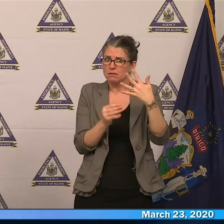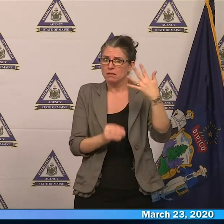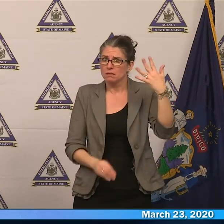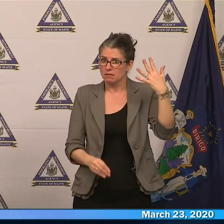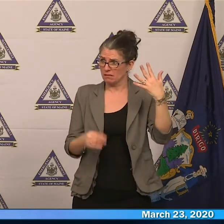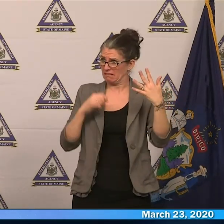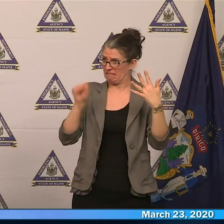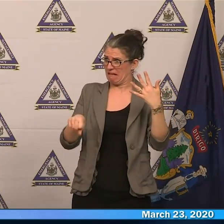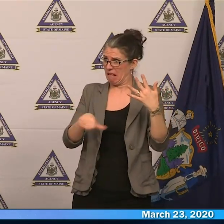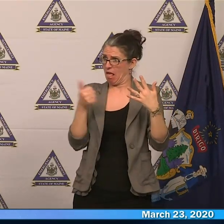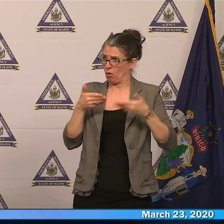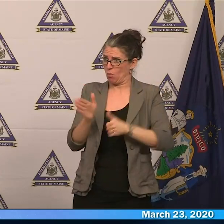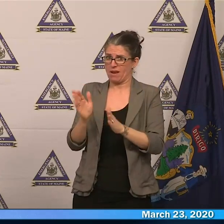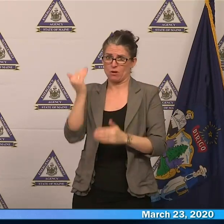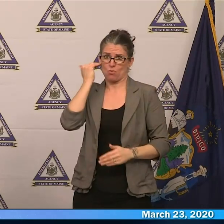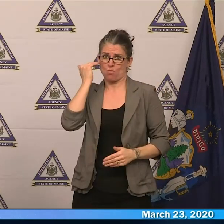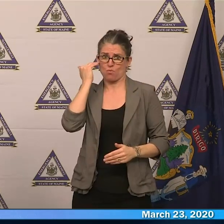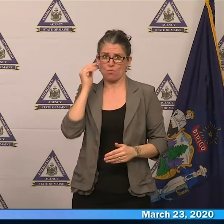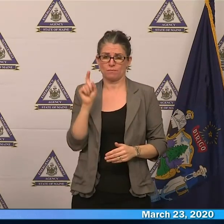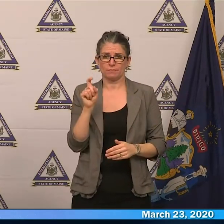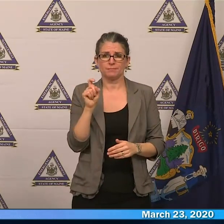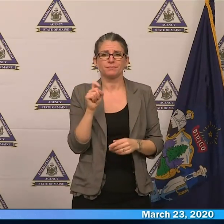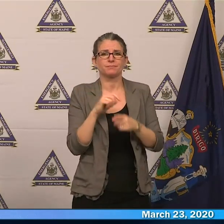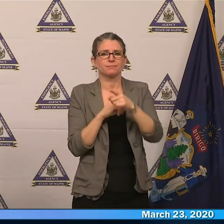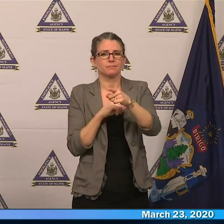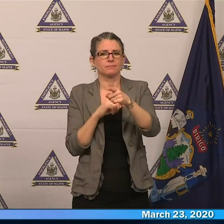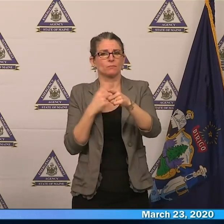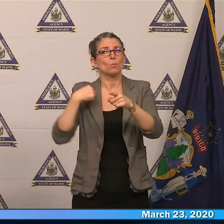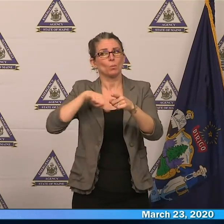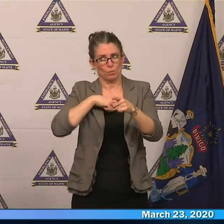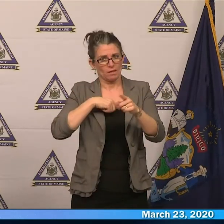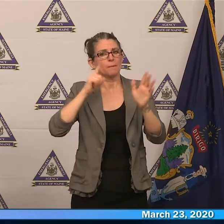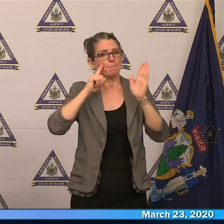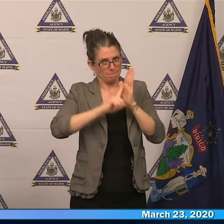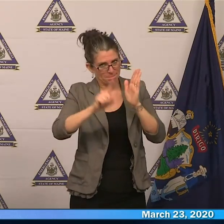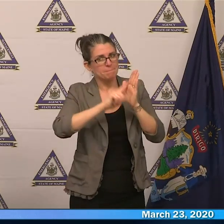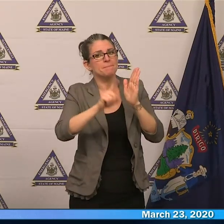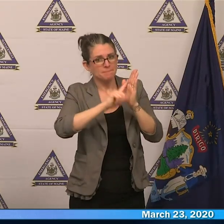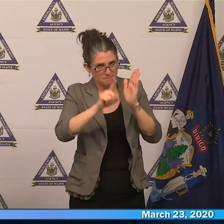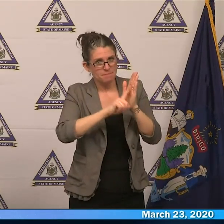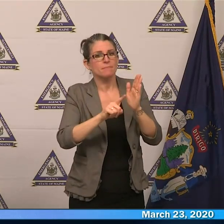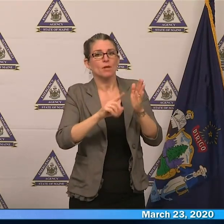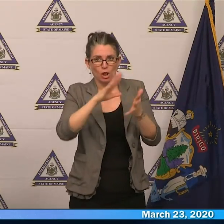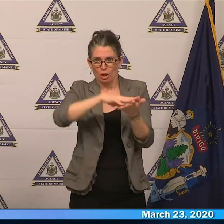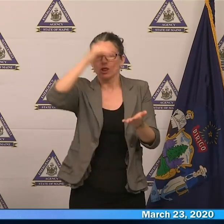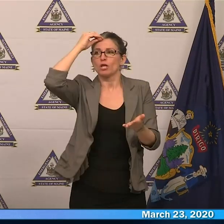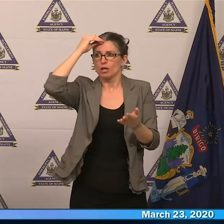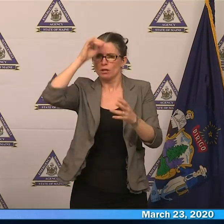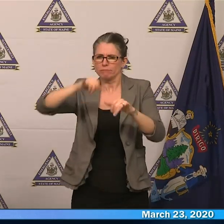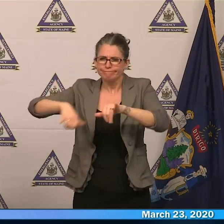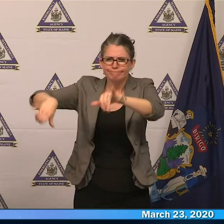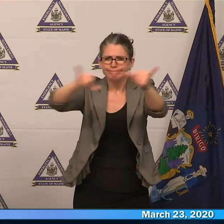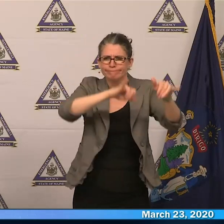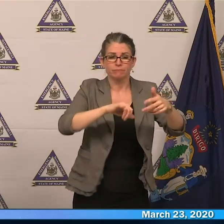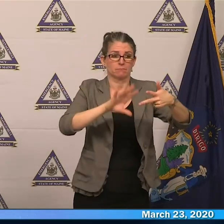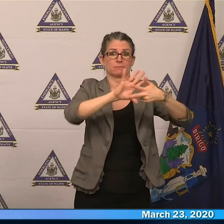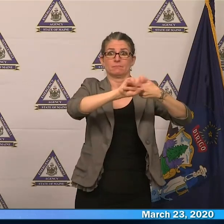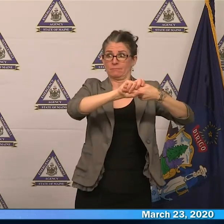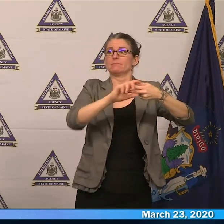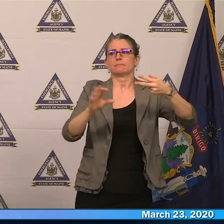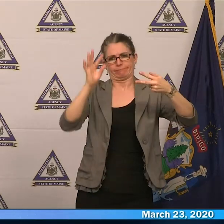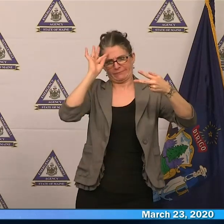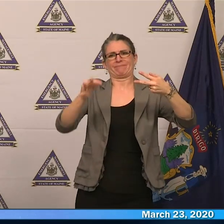the question is, as we learn more about COVID-19, are we learning more about different symptoms that might be